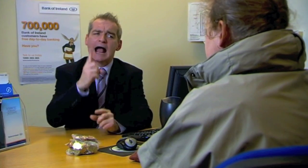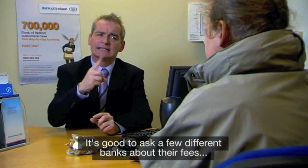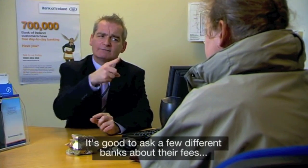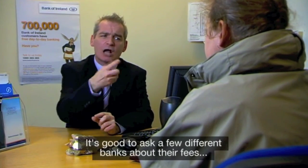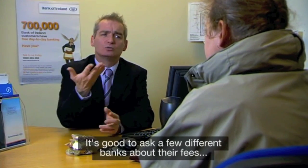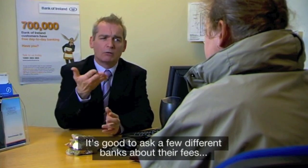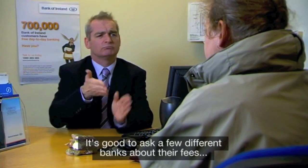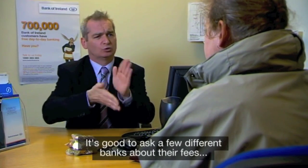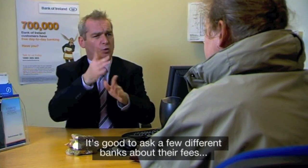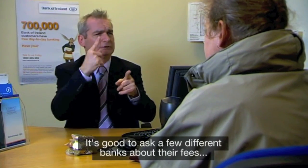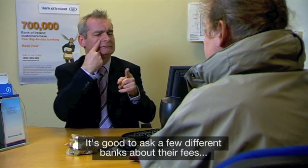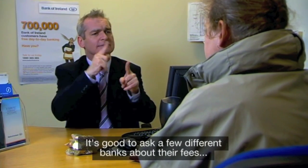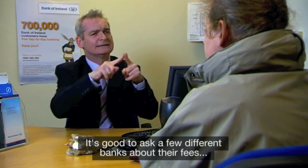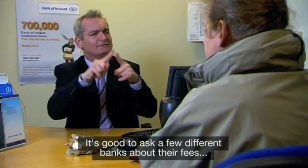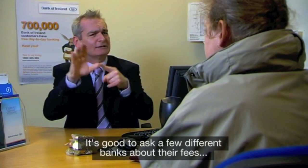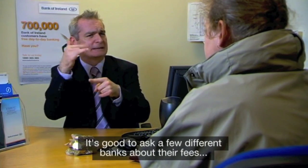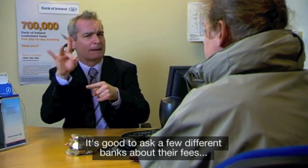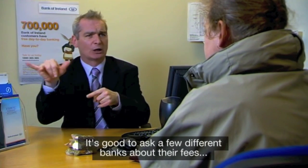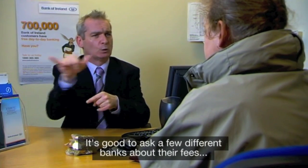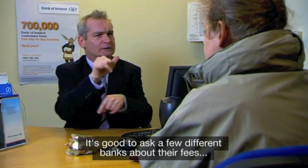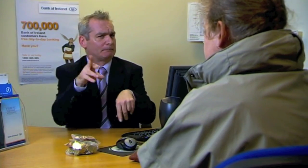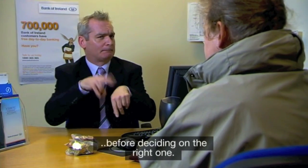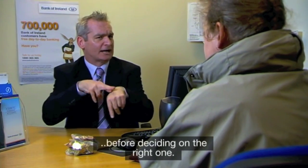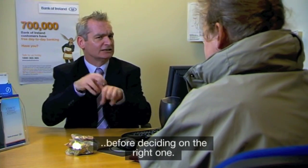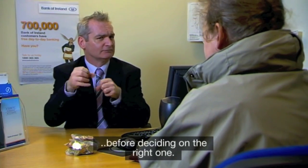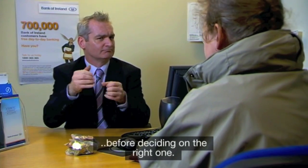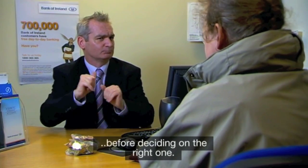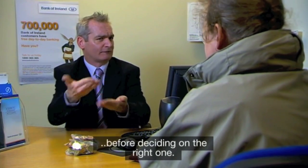It's good to ask a few different banks about their fees before deciding on the right one.